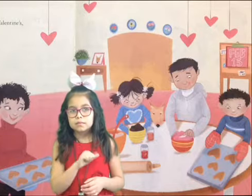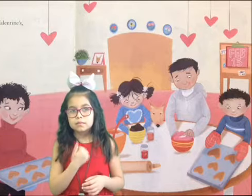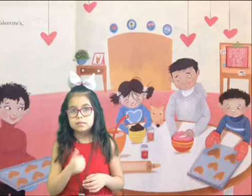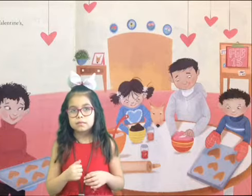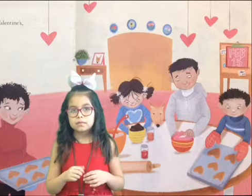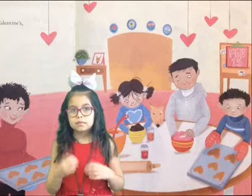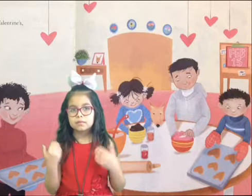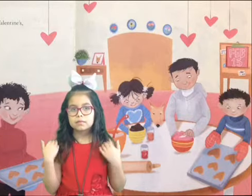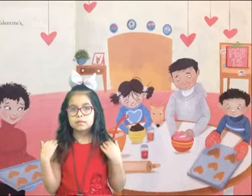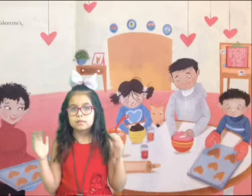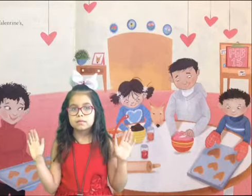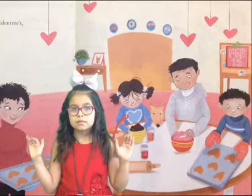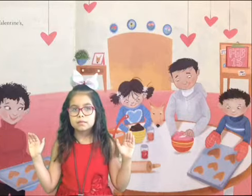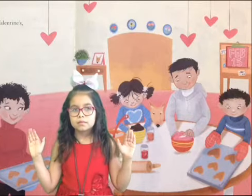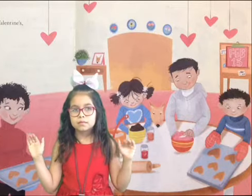cubans playing,